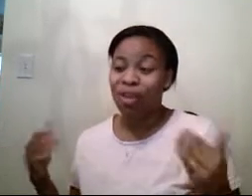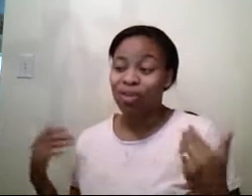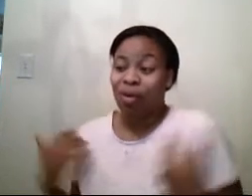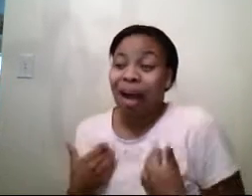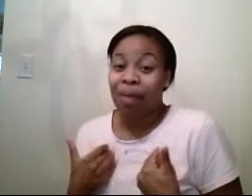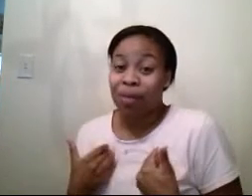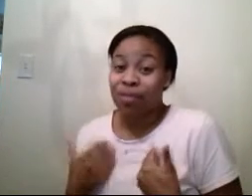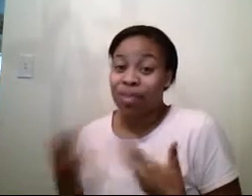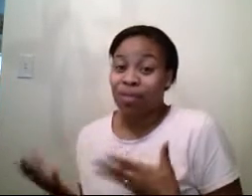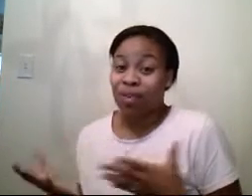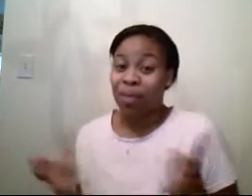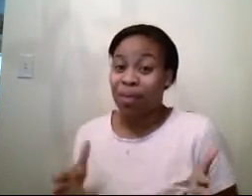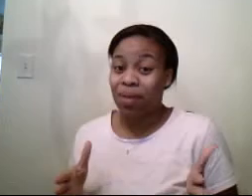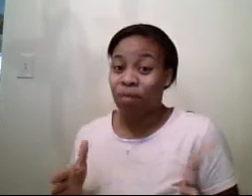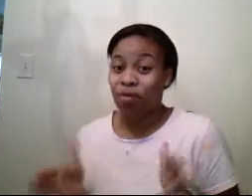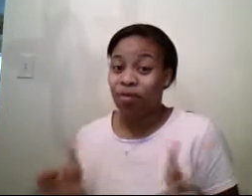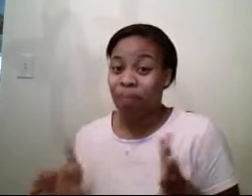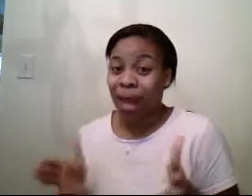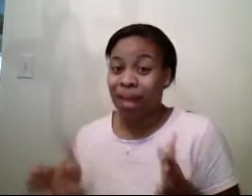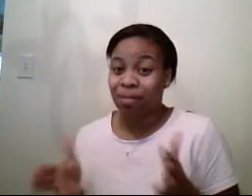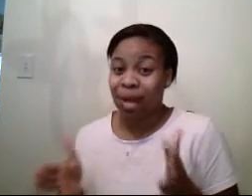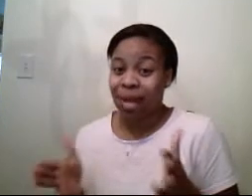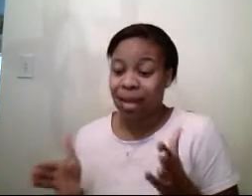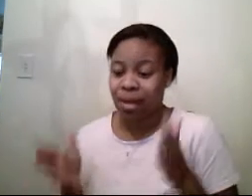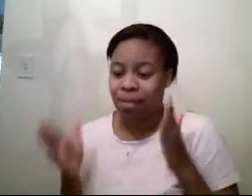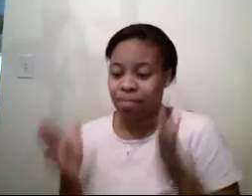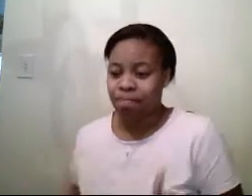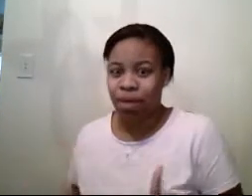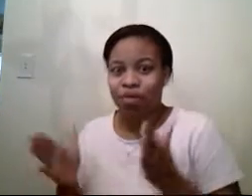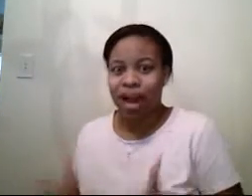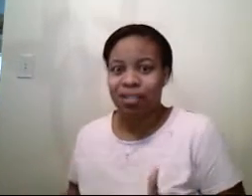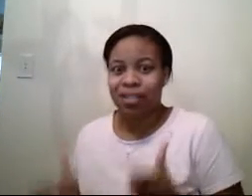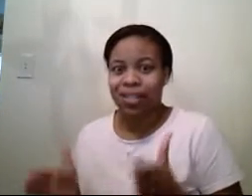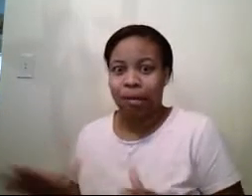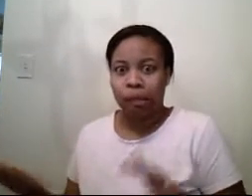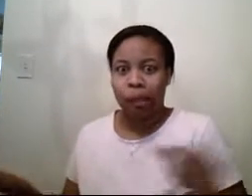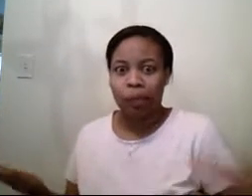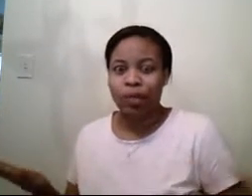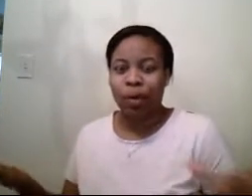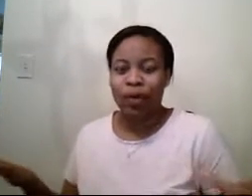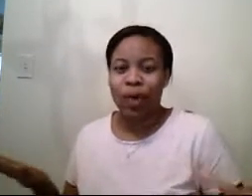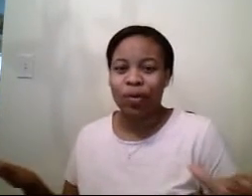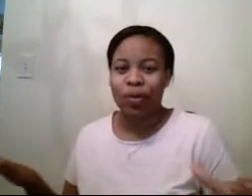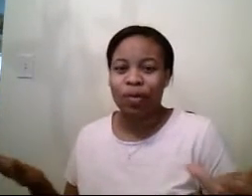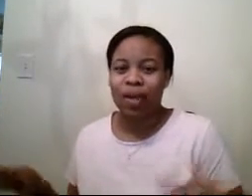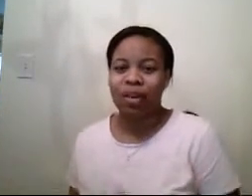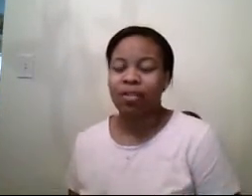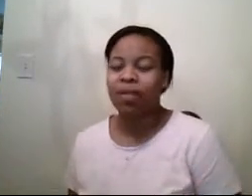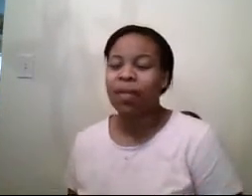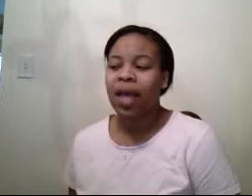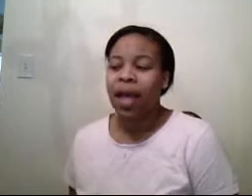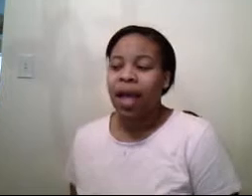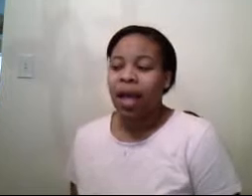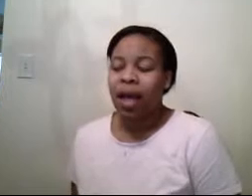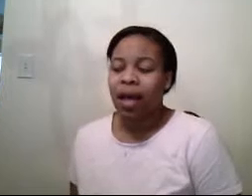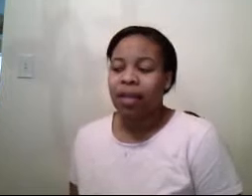So I personally would have maybe moved back to my middle ground, since I don't know which way we're going one way or the other. The